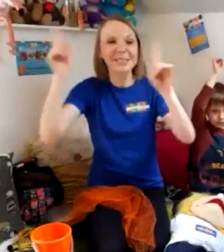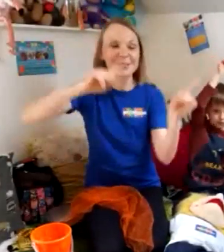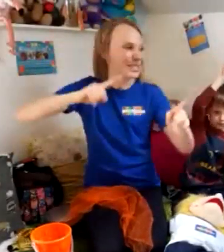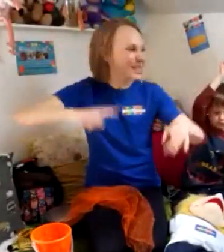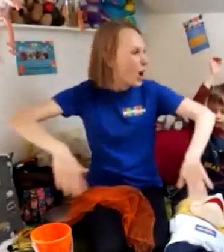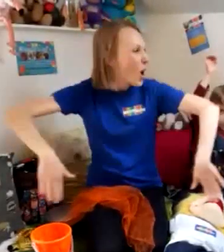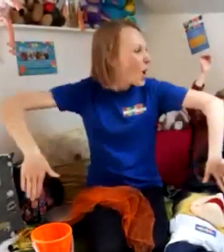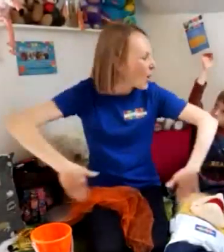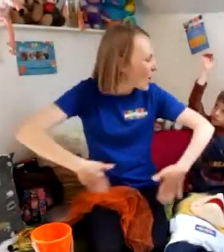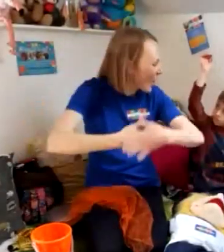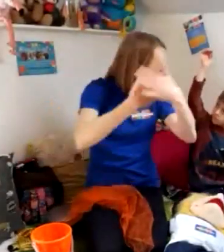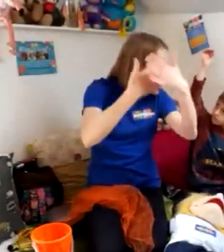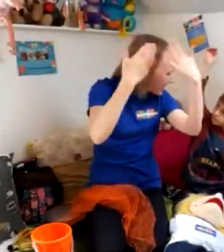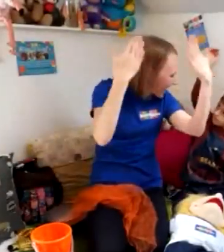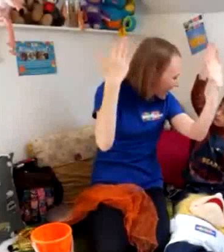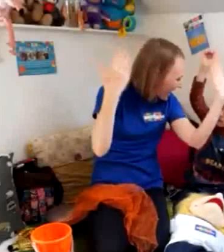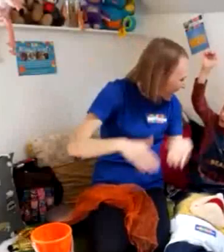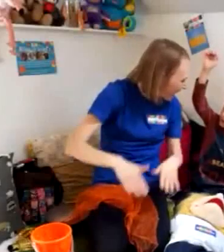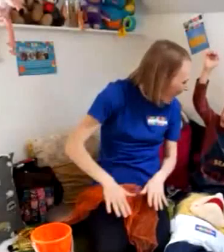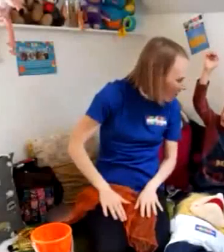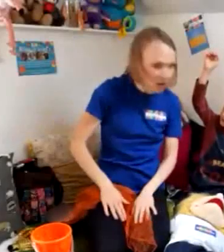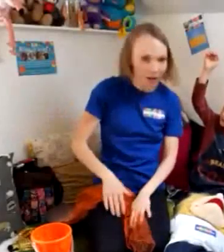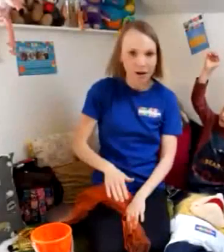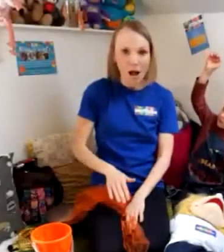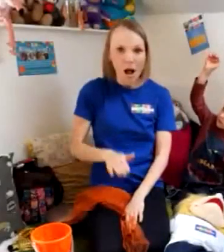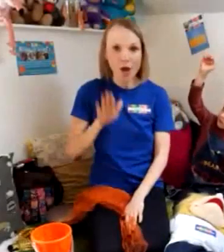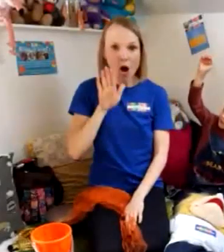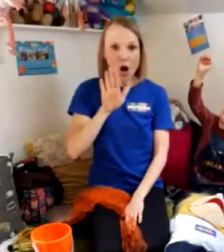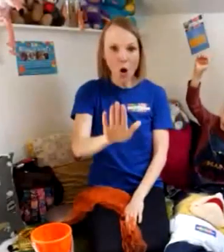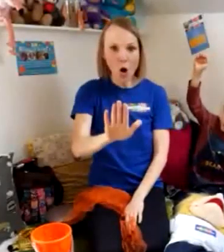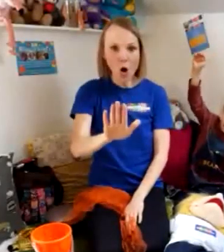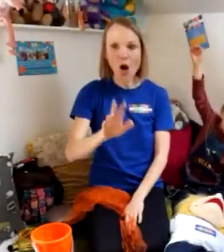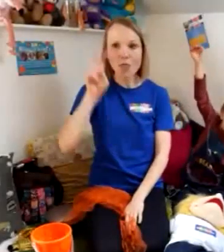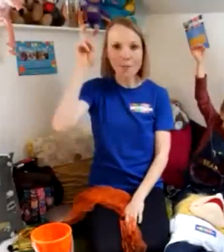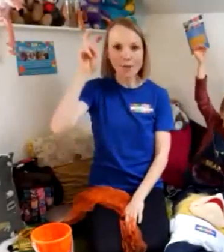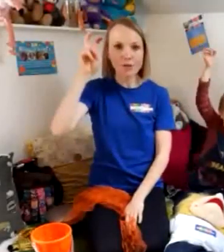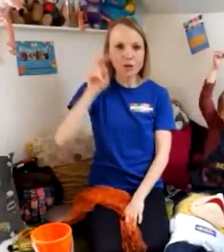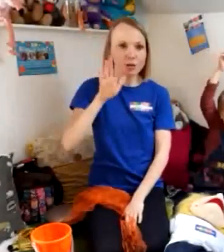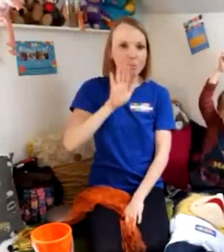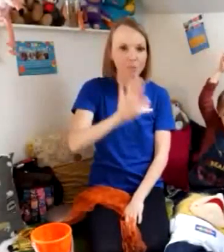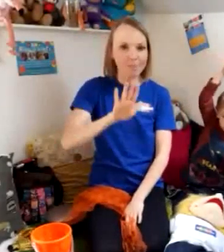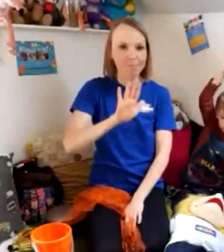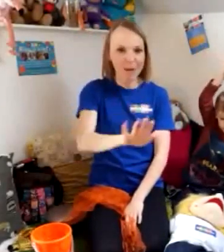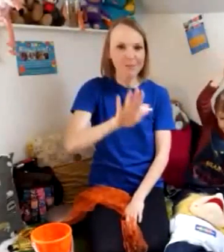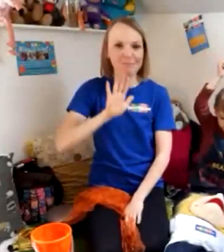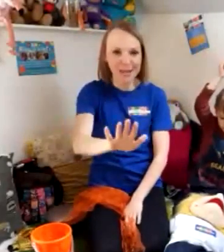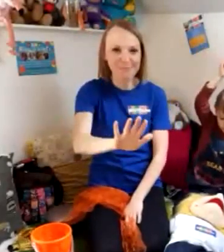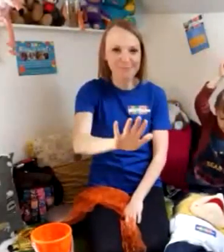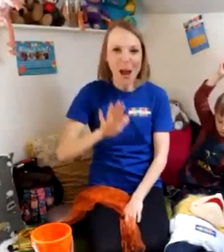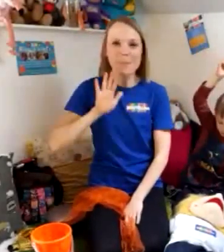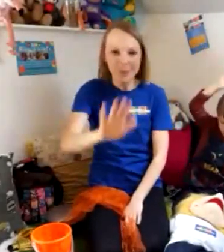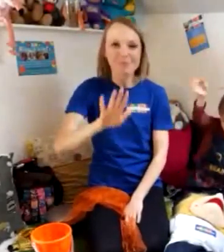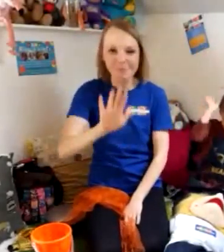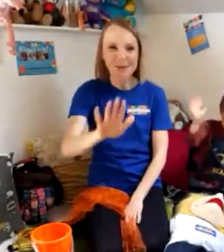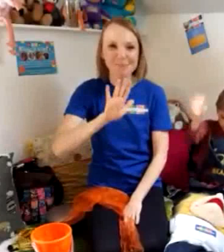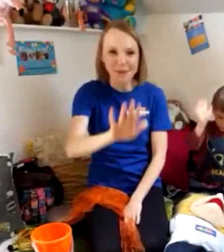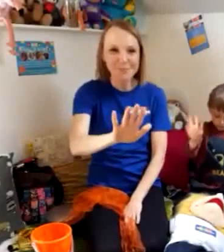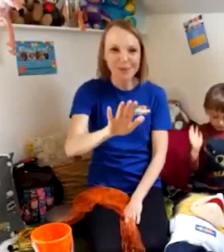swish all day long. The horn on the bus goes beep, beep, beep, beep, beep, beep, beep, beep, beep,